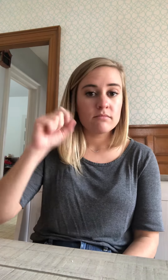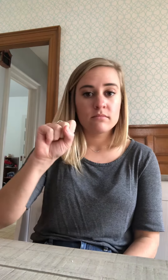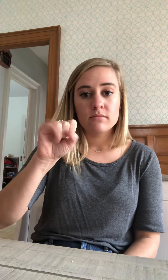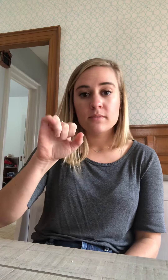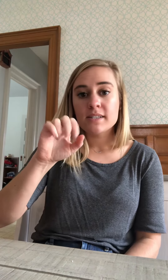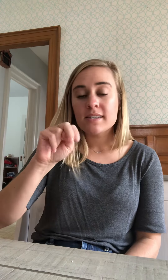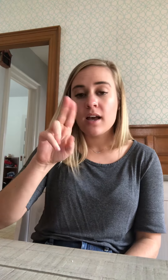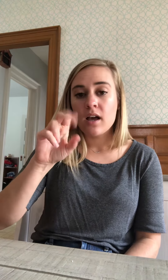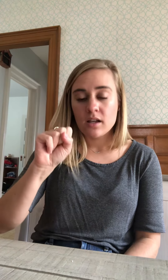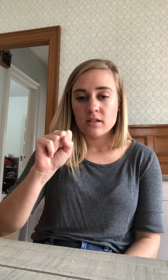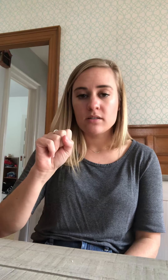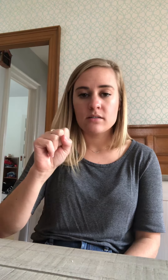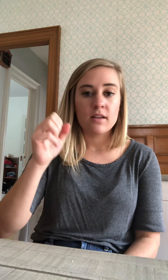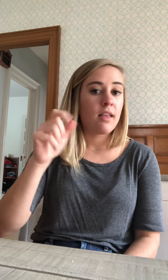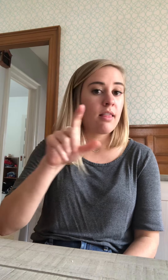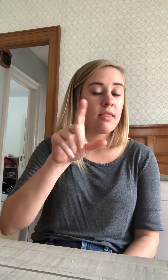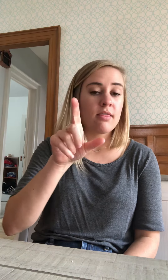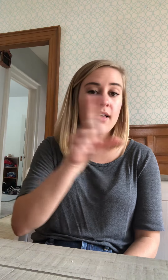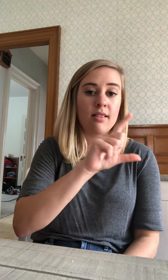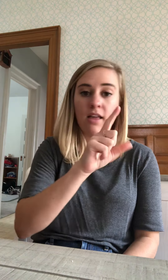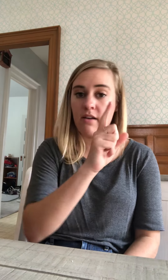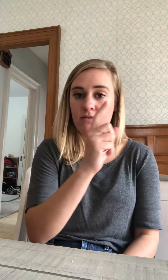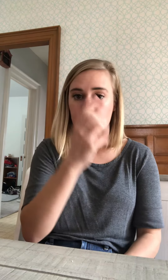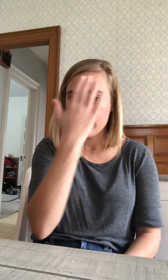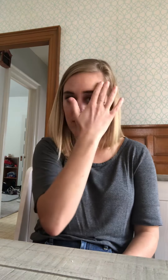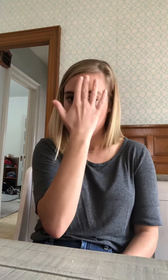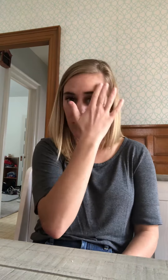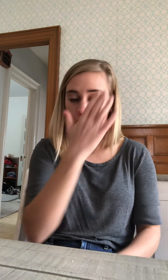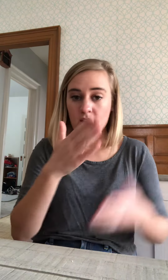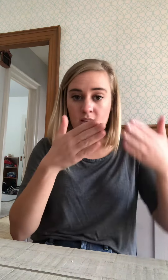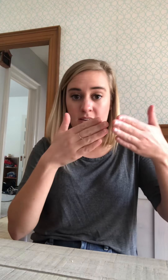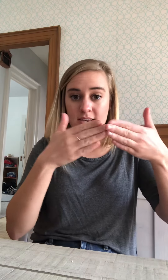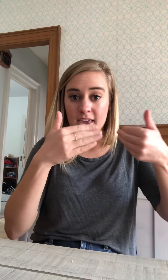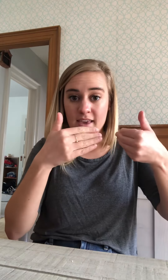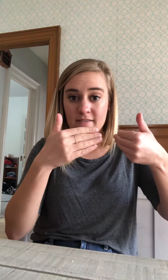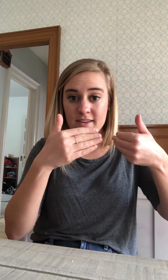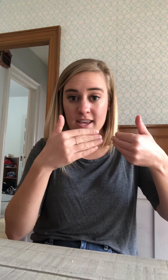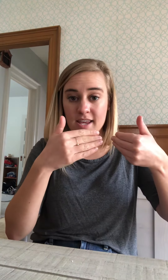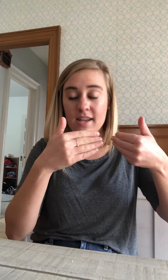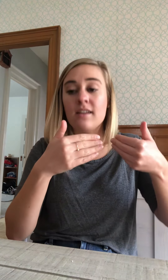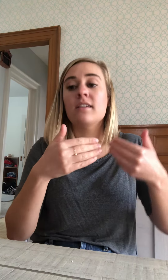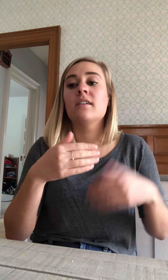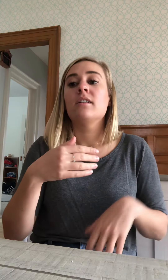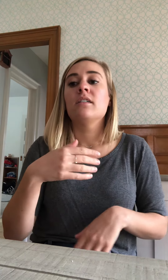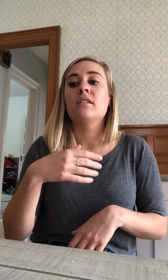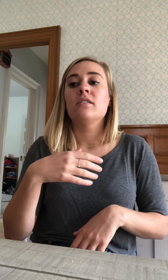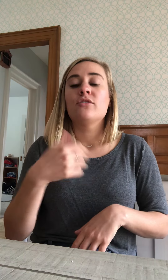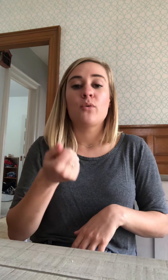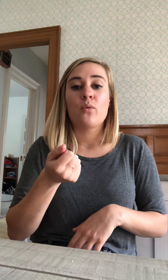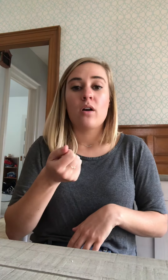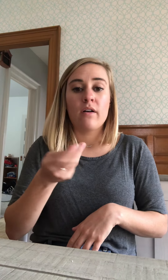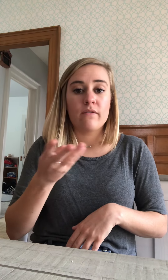of his forehead is pretty caved in. So a couple issues when you're thinking about these types of